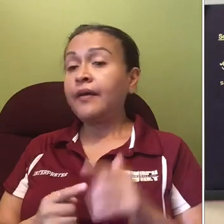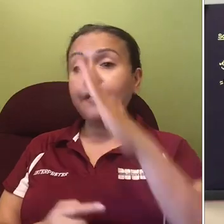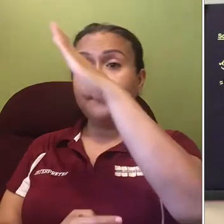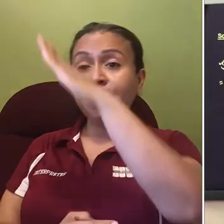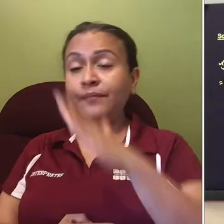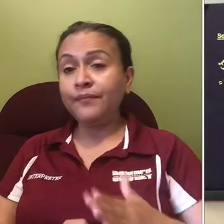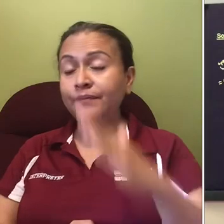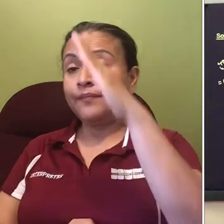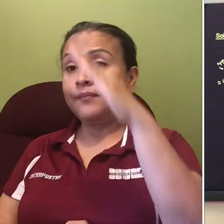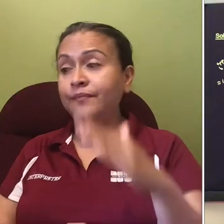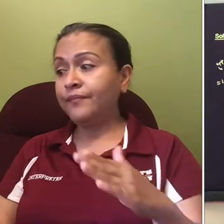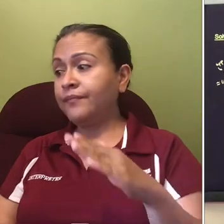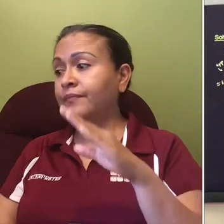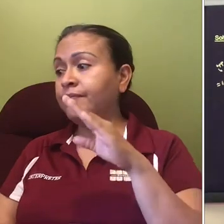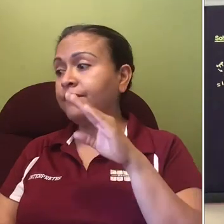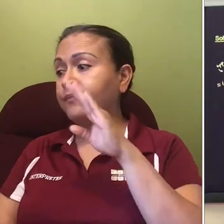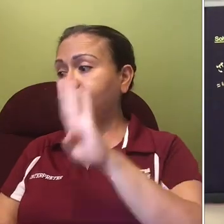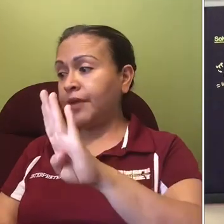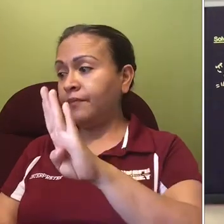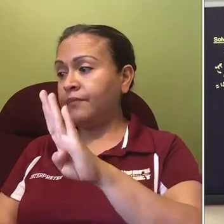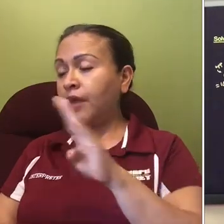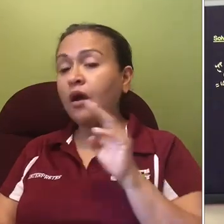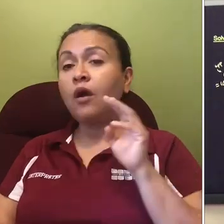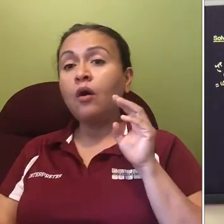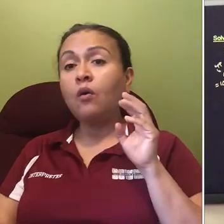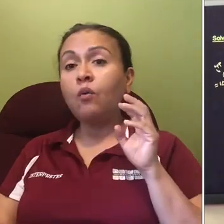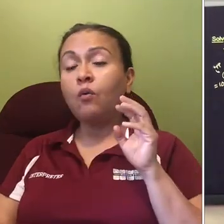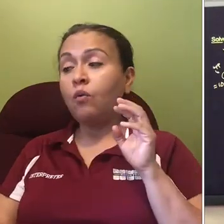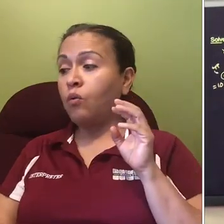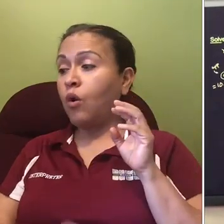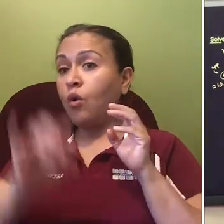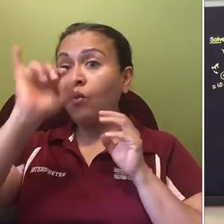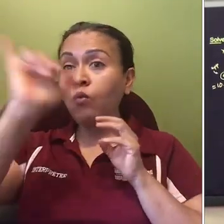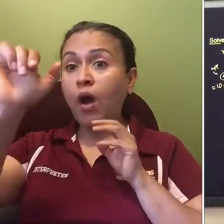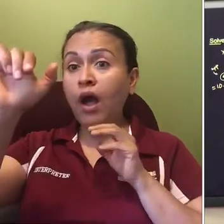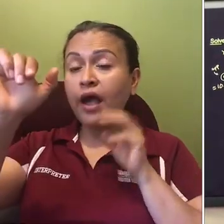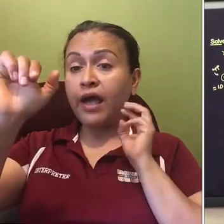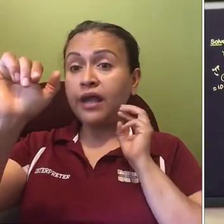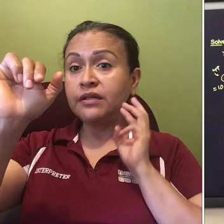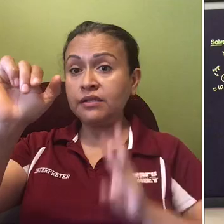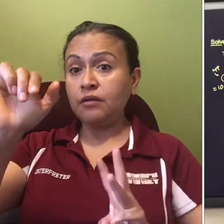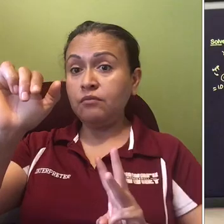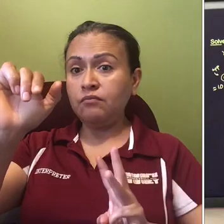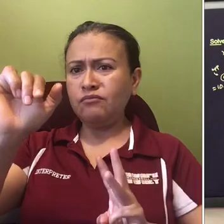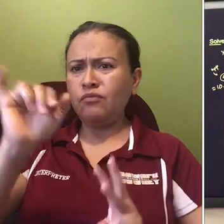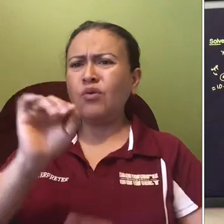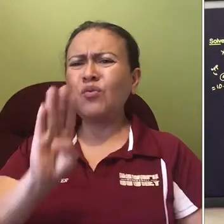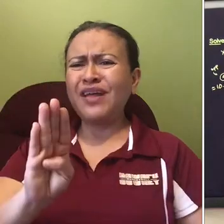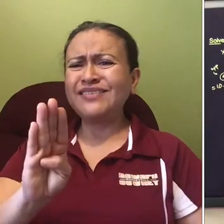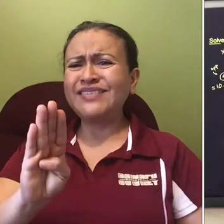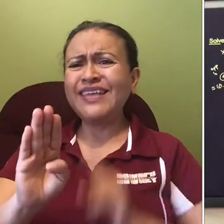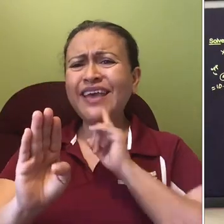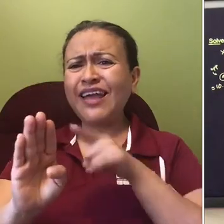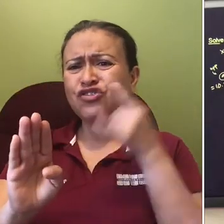the side YW, or what is the value of B?